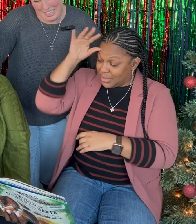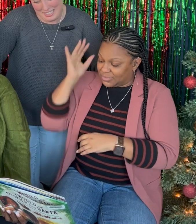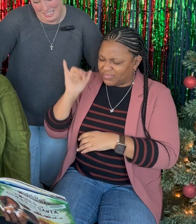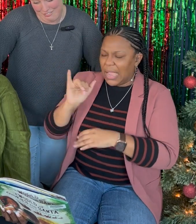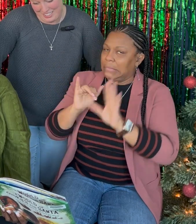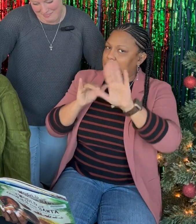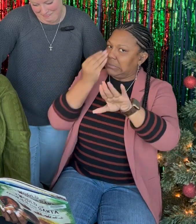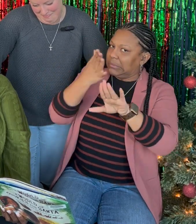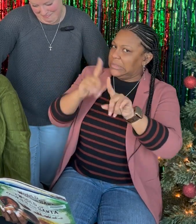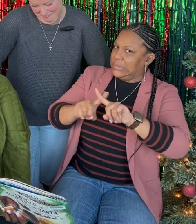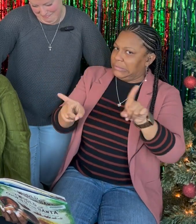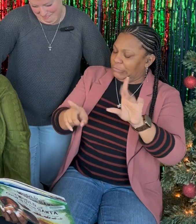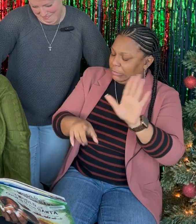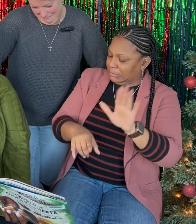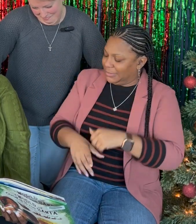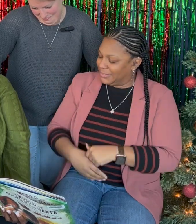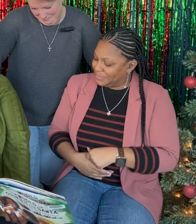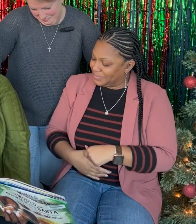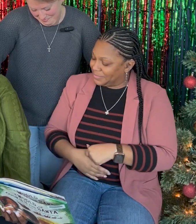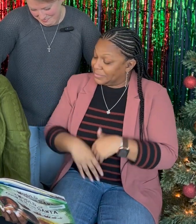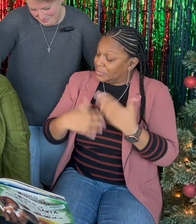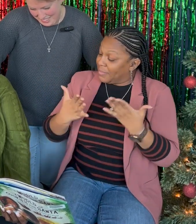but that's different.